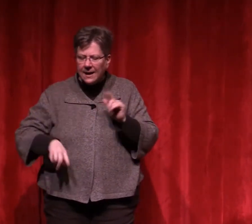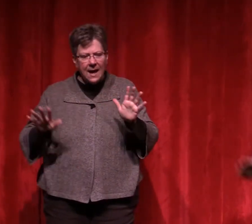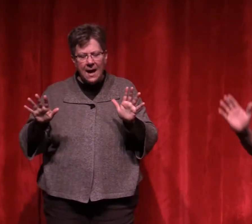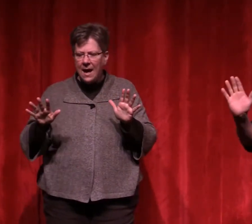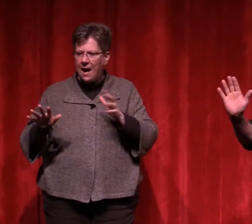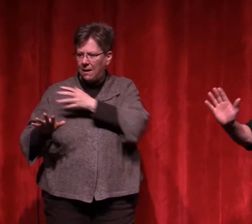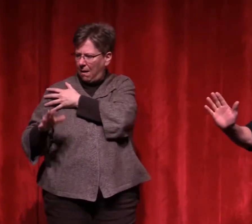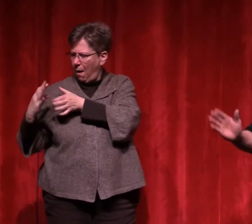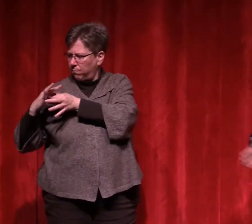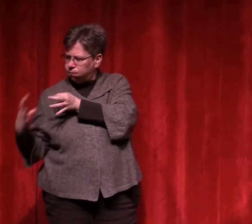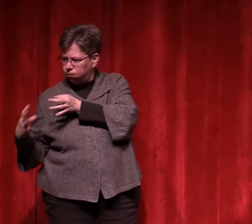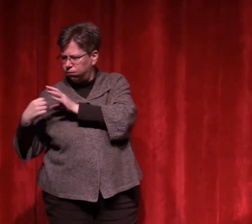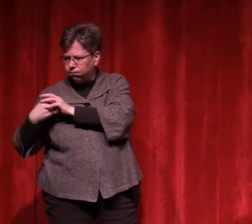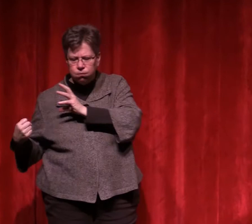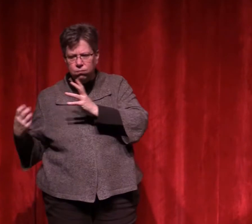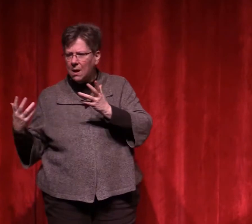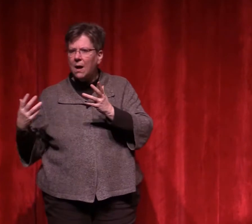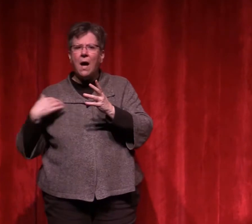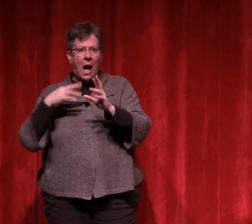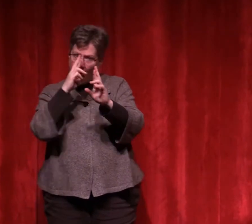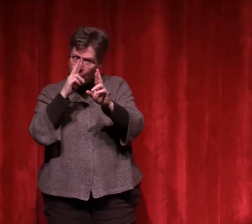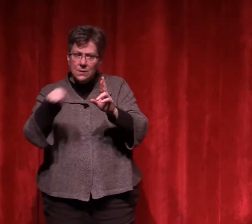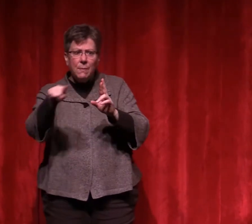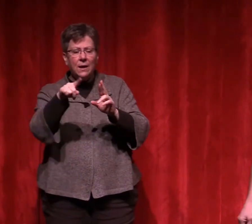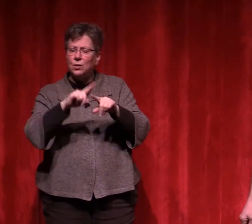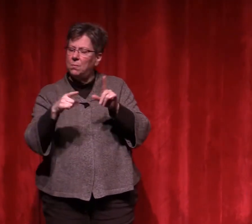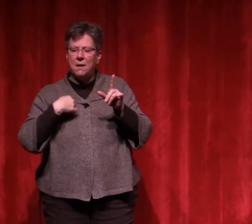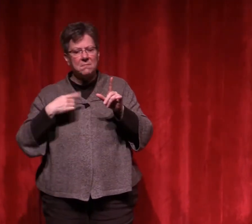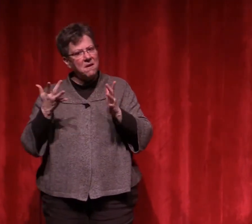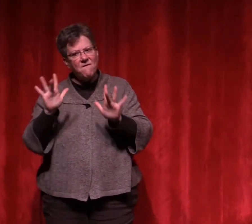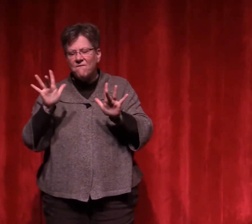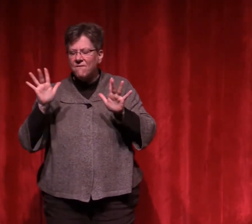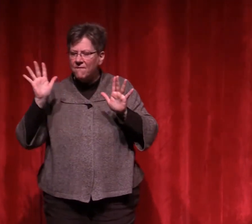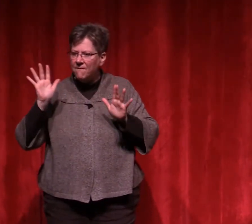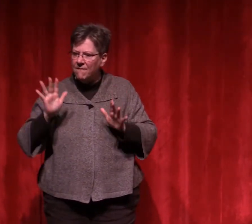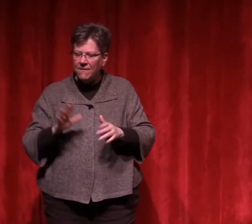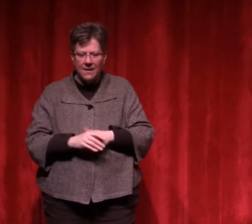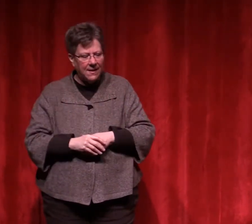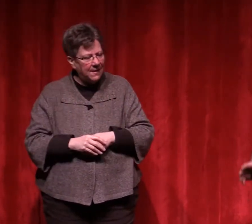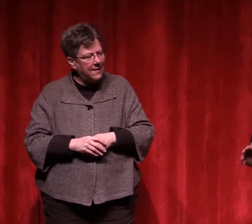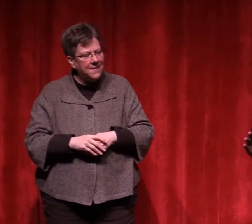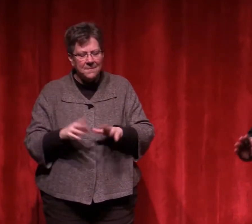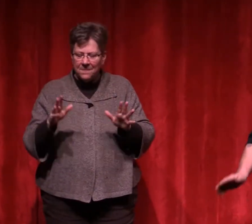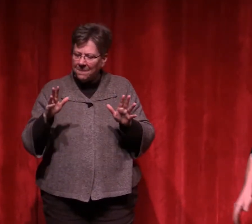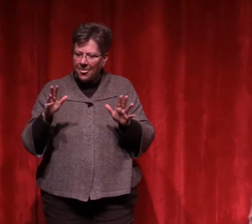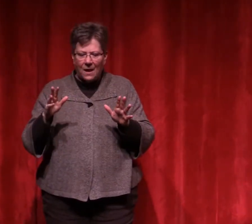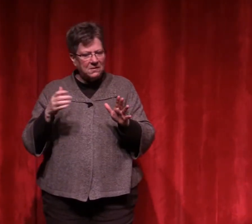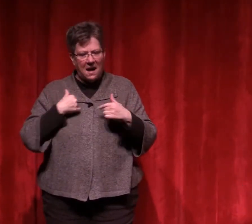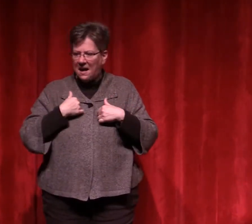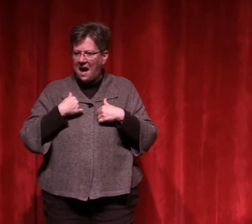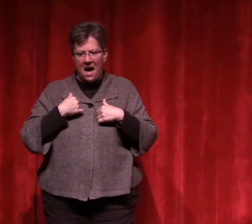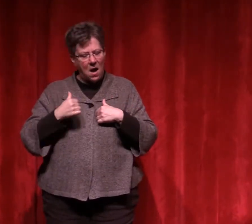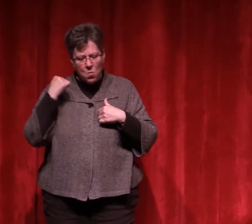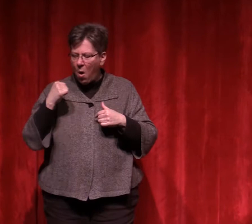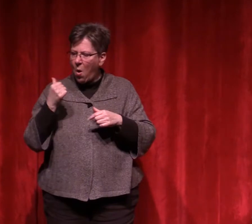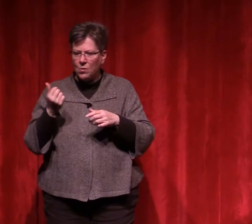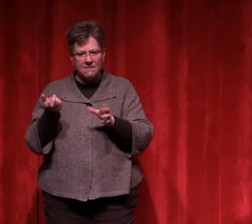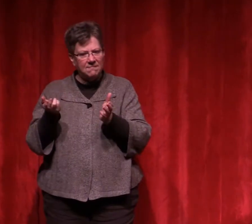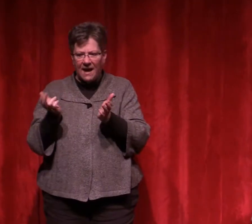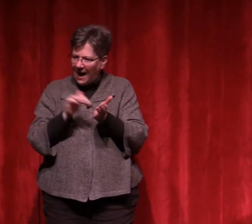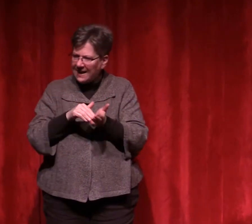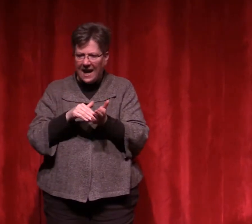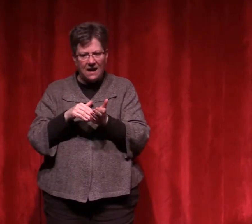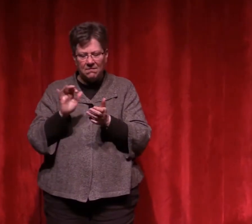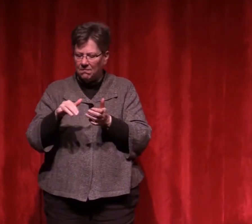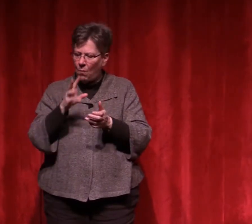hell, all the respect, kayakers. That's real. I was like, fuck this. I'm not getting back in that water. So I